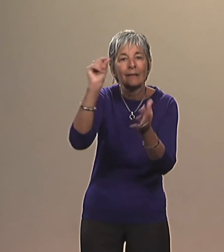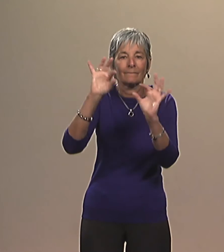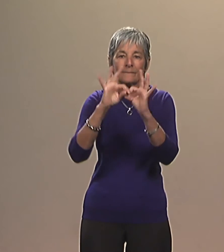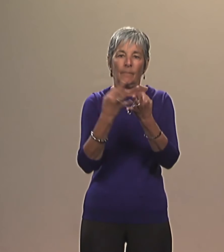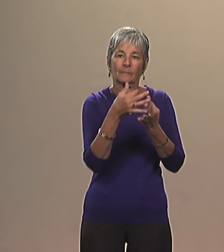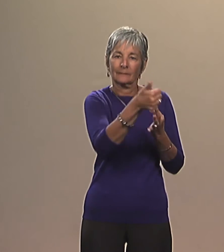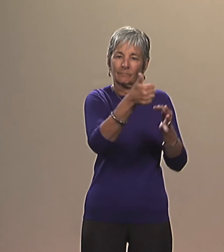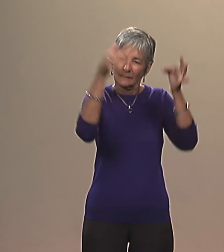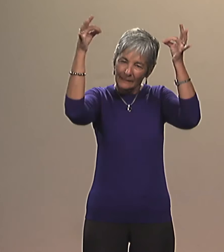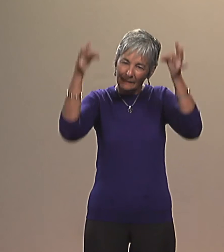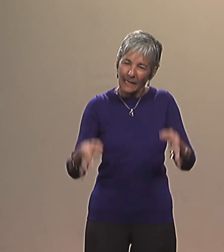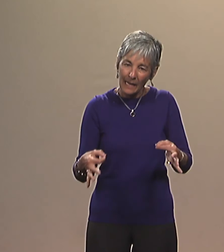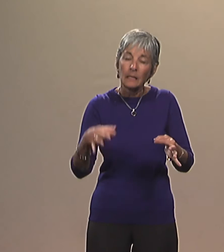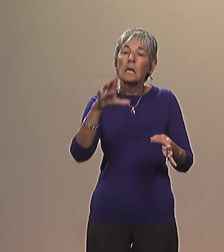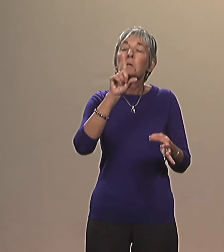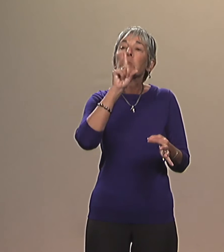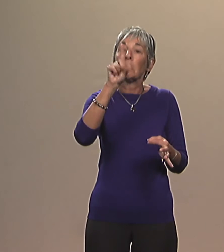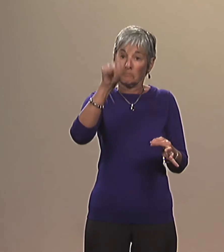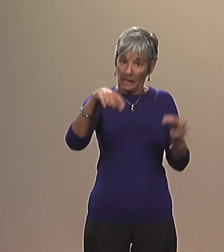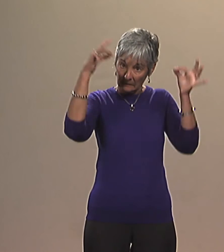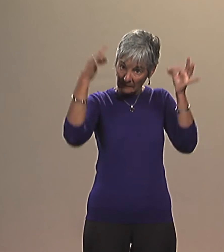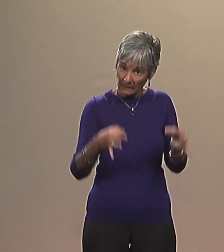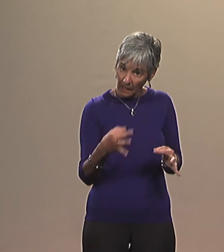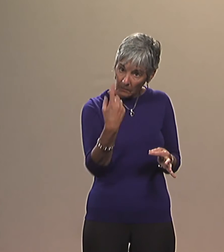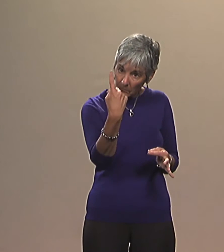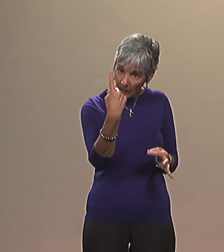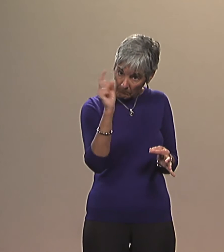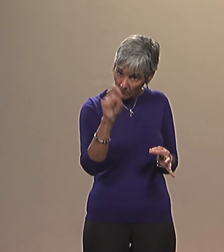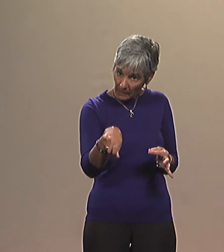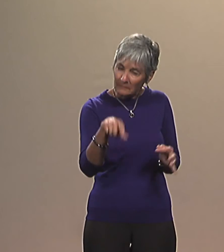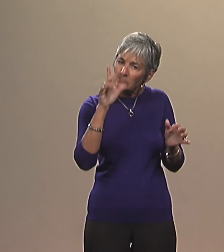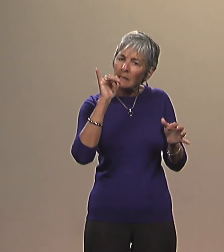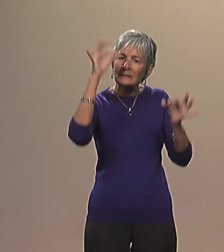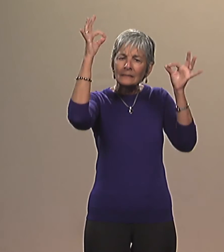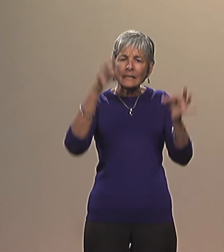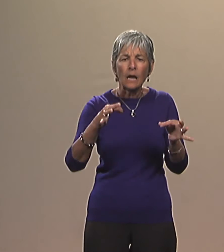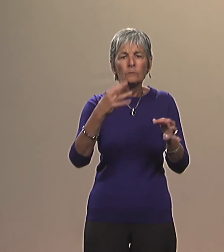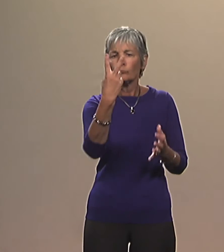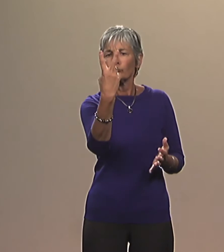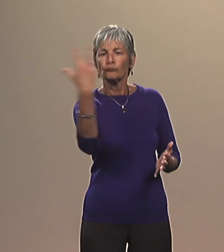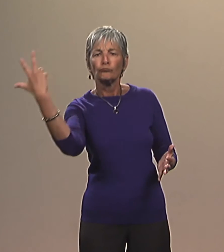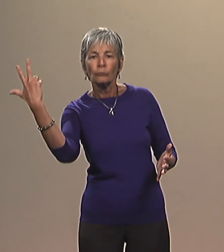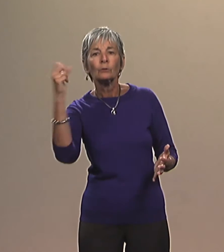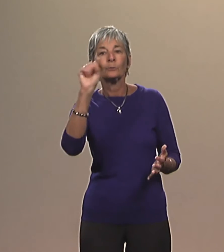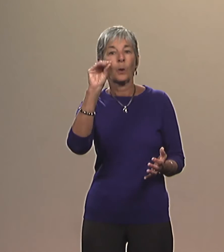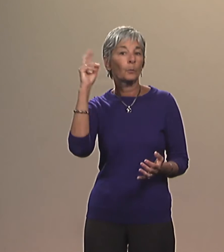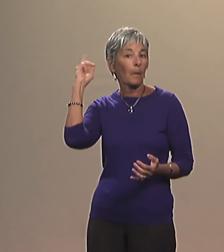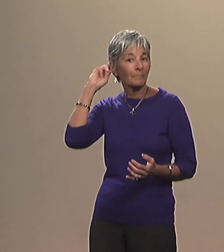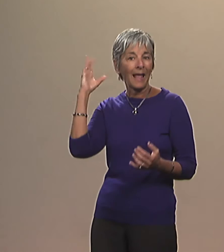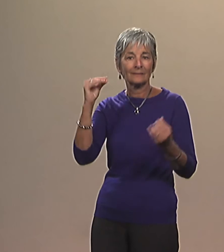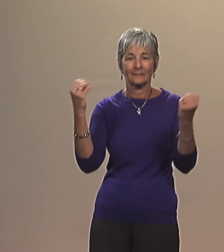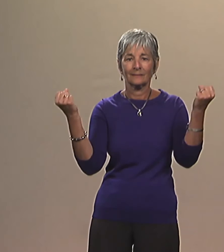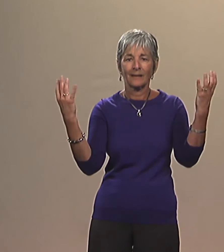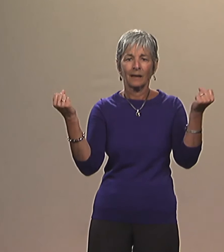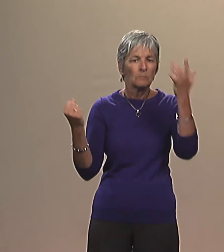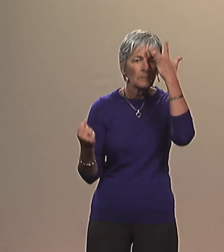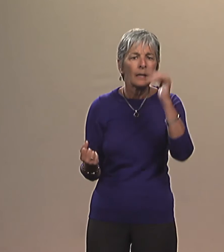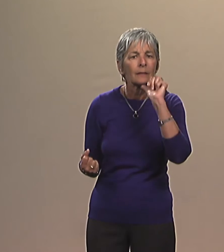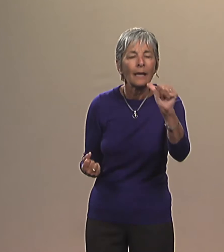make decisions, and let them know that they do not have to make just one decision. If they want to have a cochlear implant and sign, why